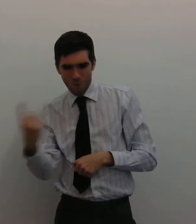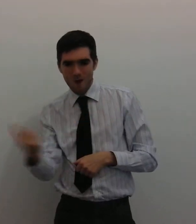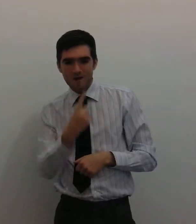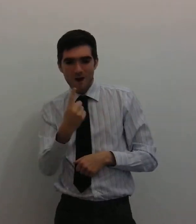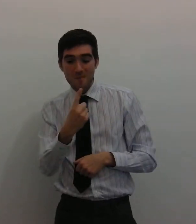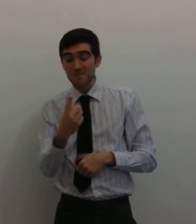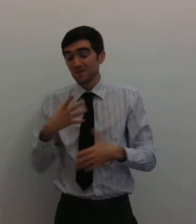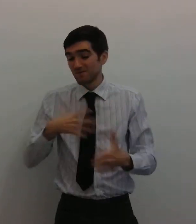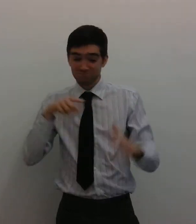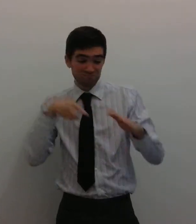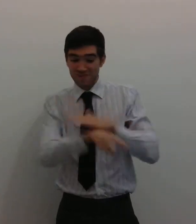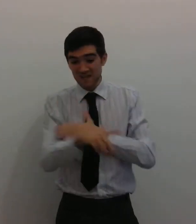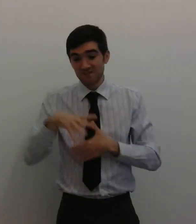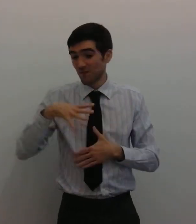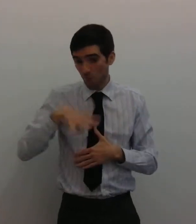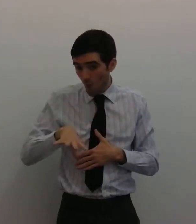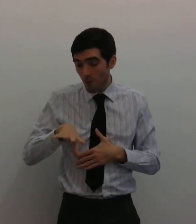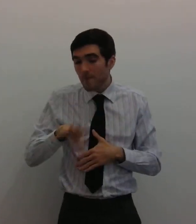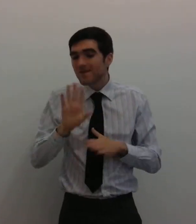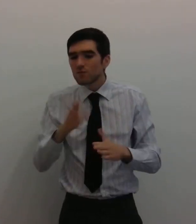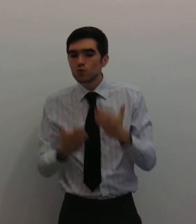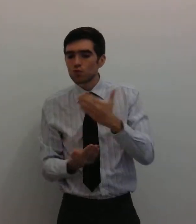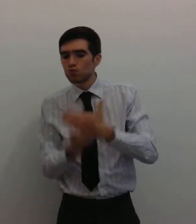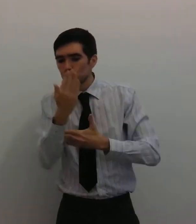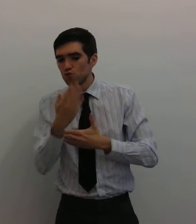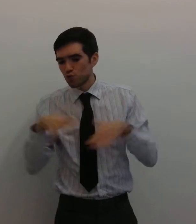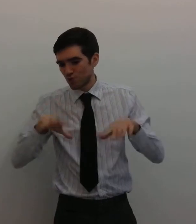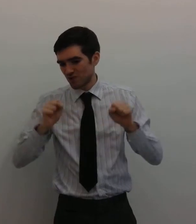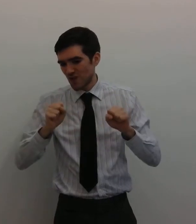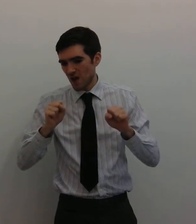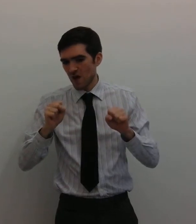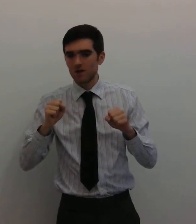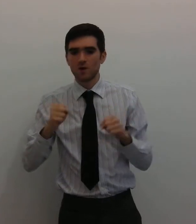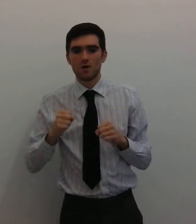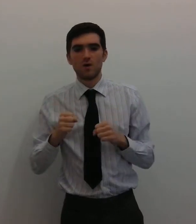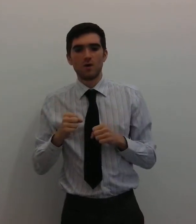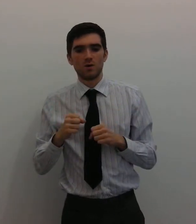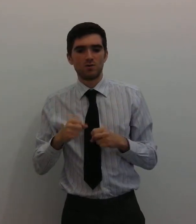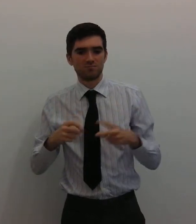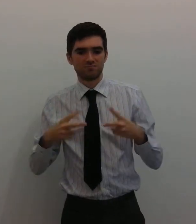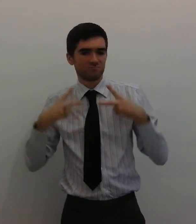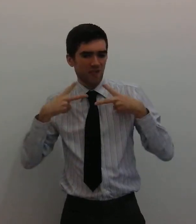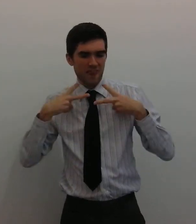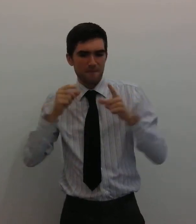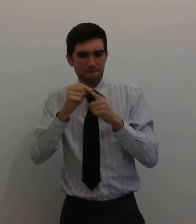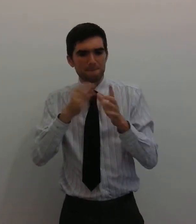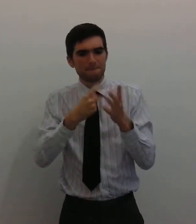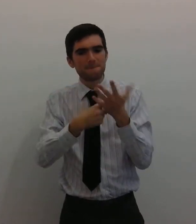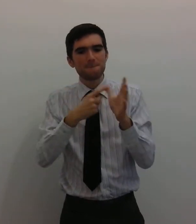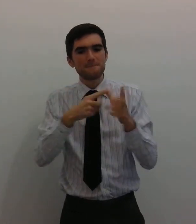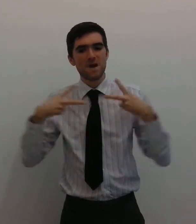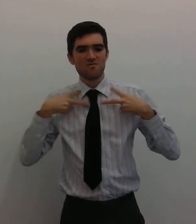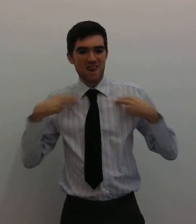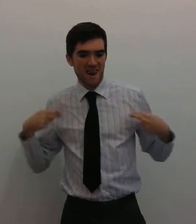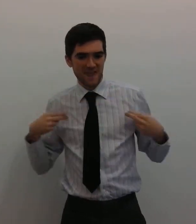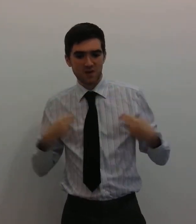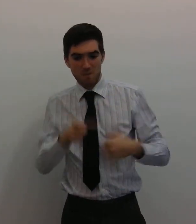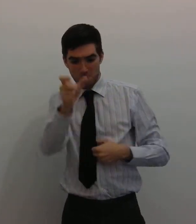that are new starters, paralegals, maybe you wish to stay so that we can go